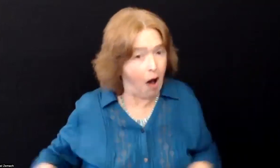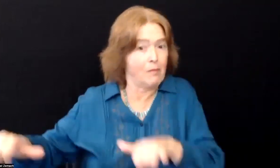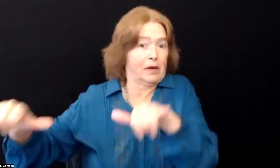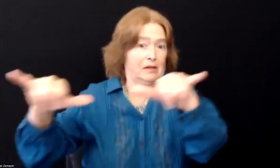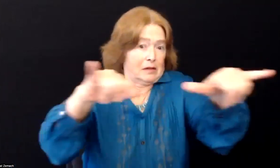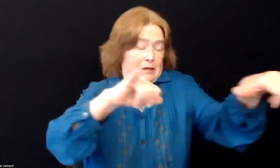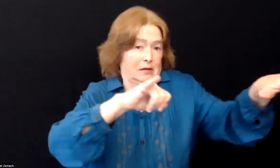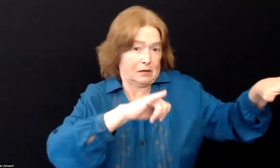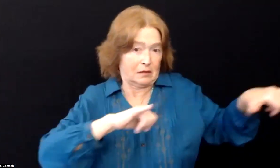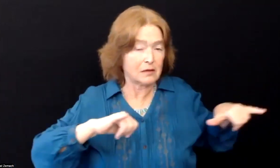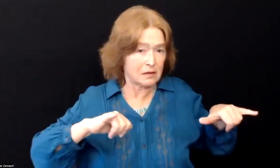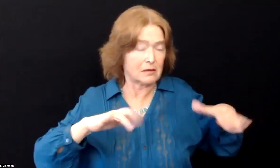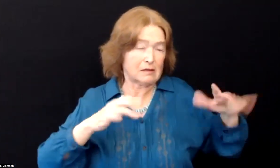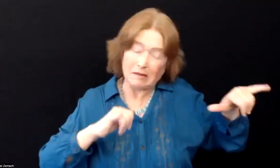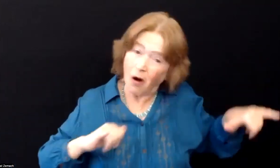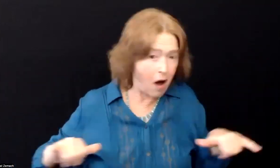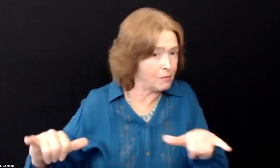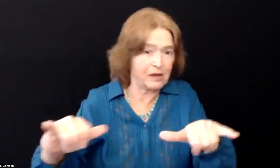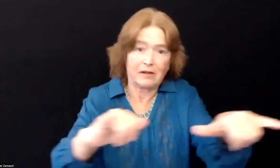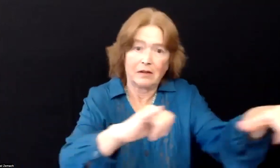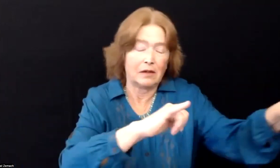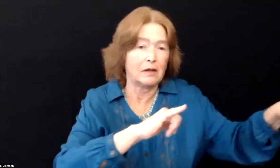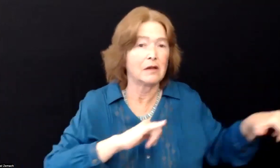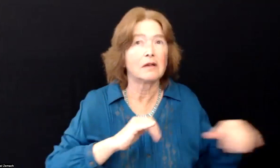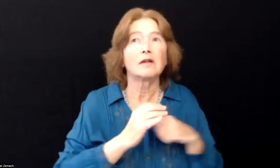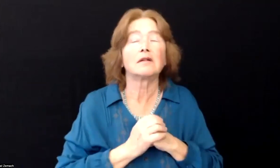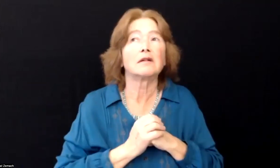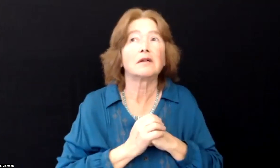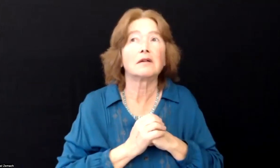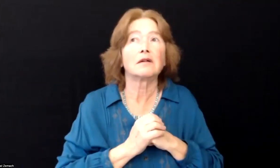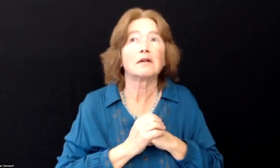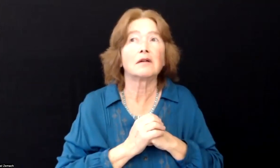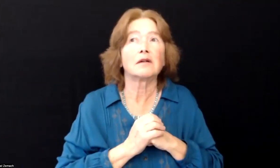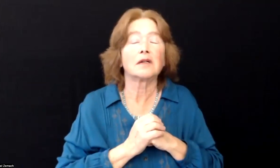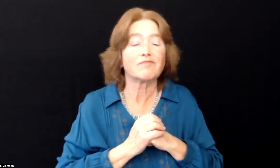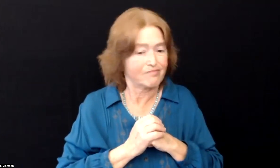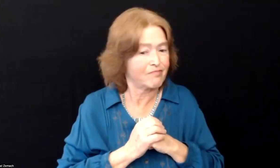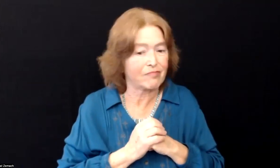Unfortunately, I think it's very common, a very, very common experience.